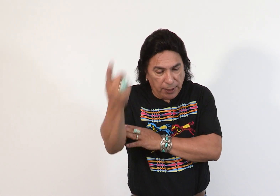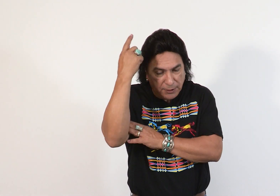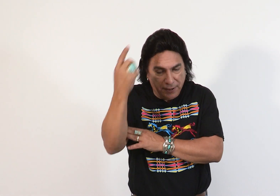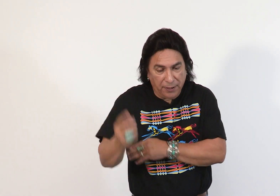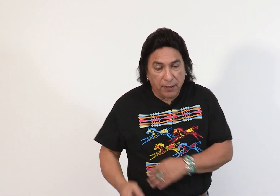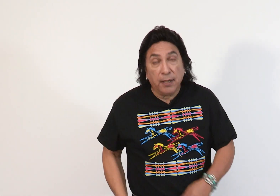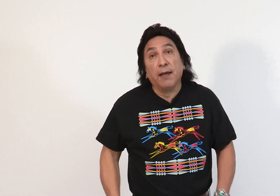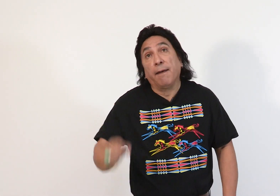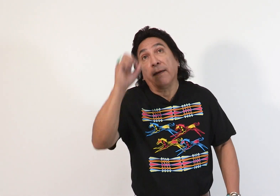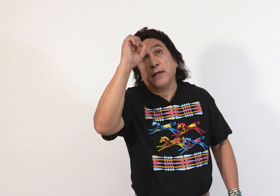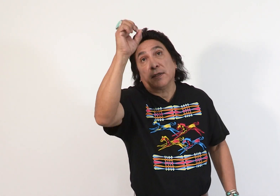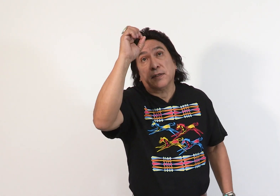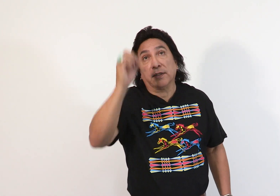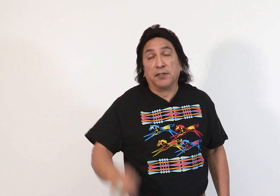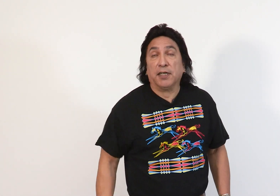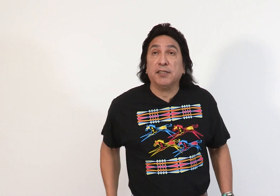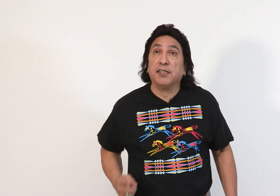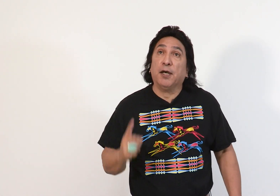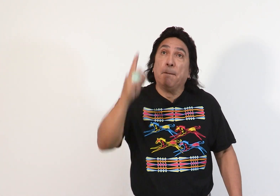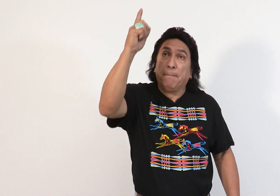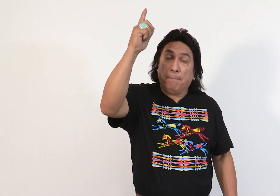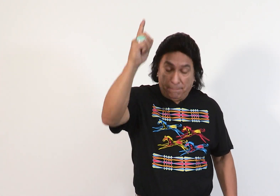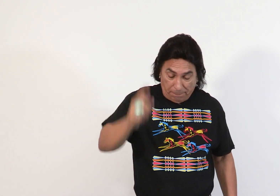arise. The sun's up.